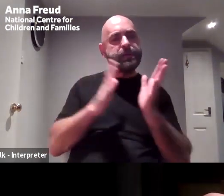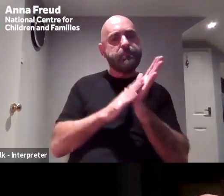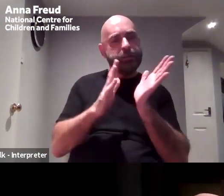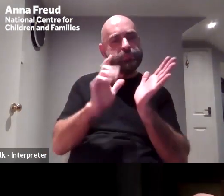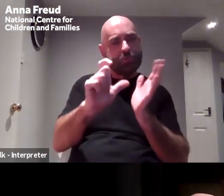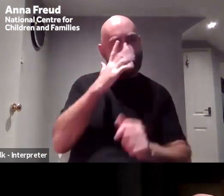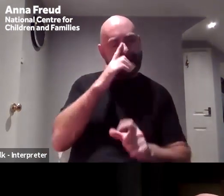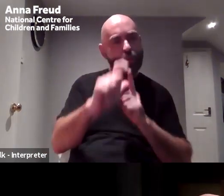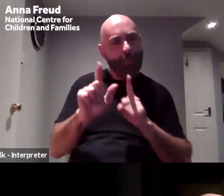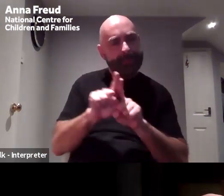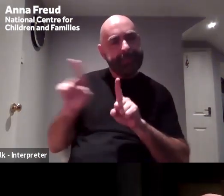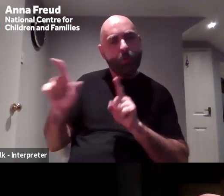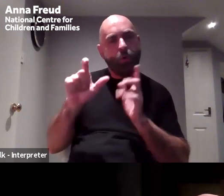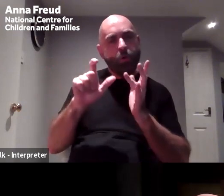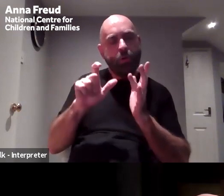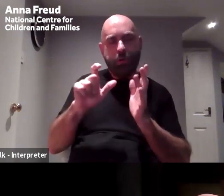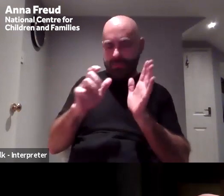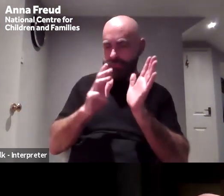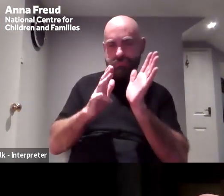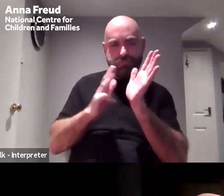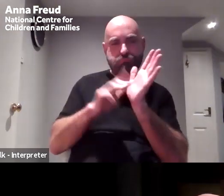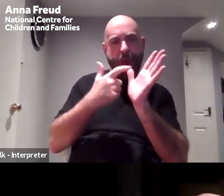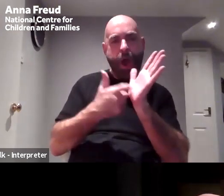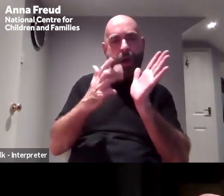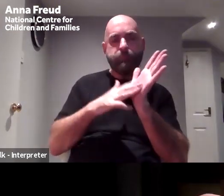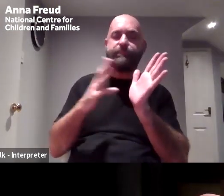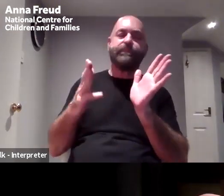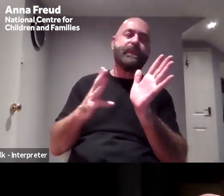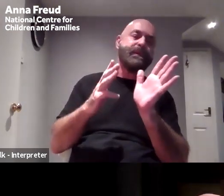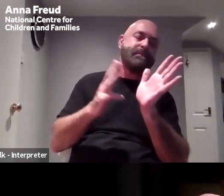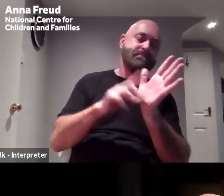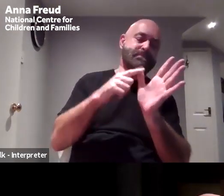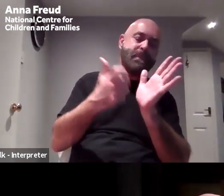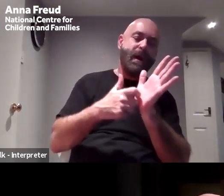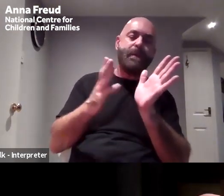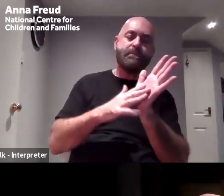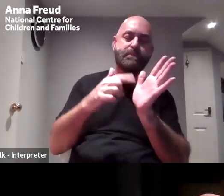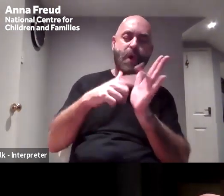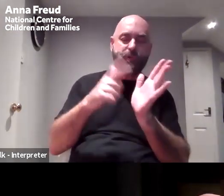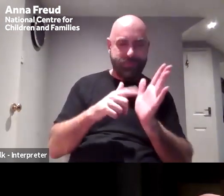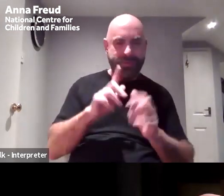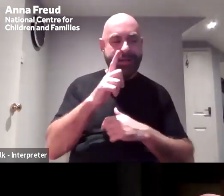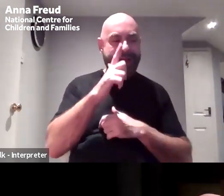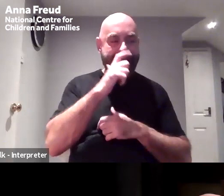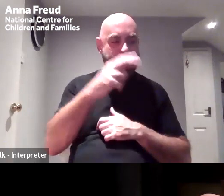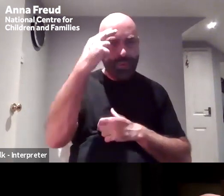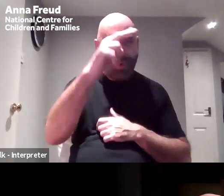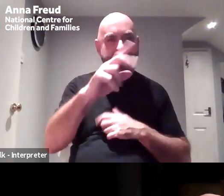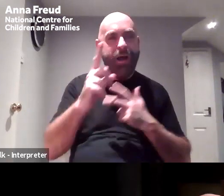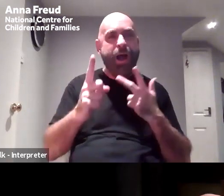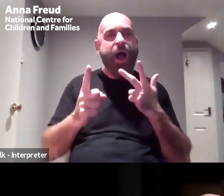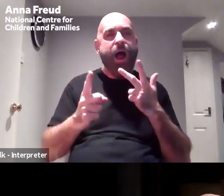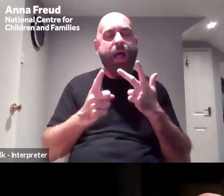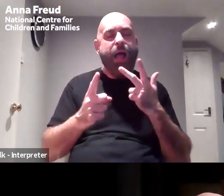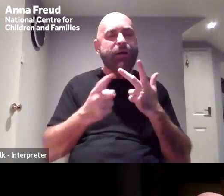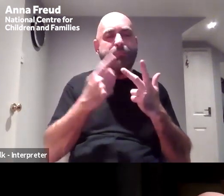it. We'll be a Marmot region. I said to them, my wife asked if you could call it something other than a